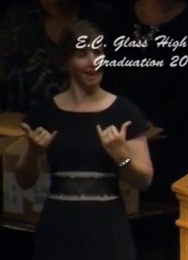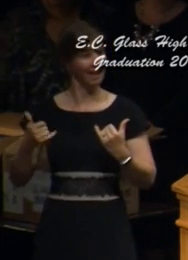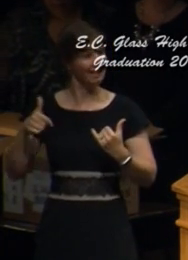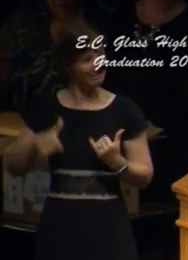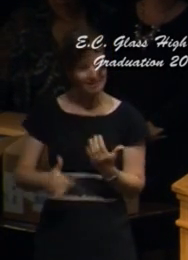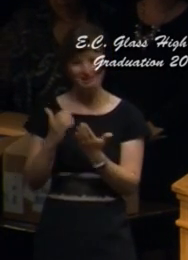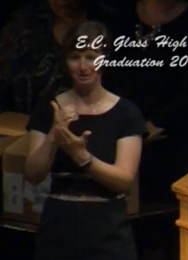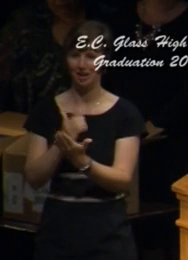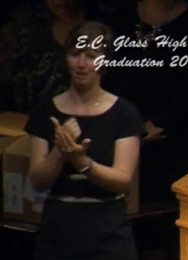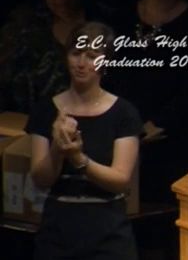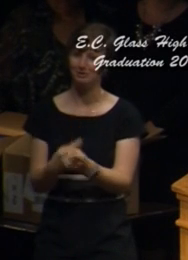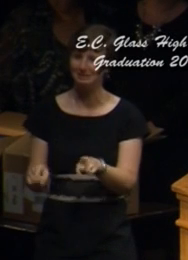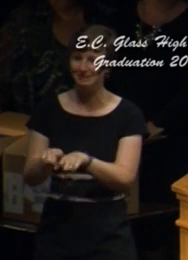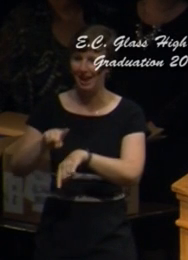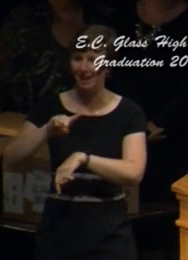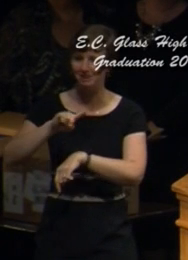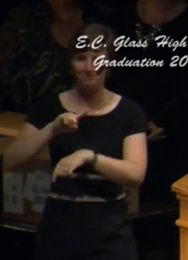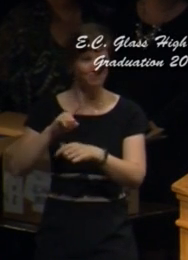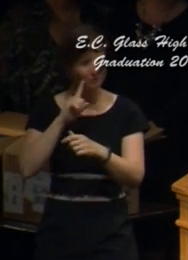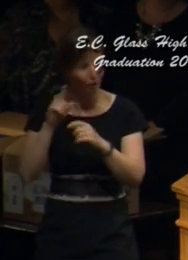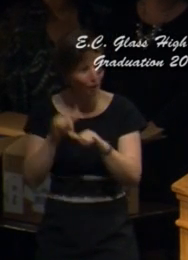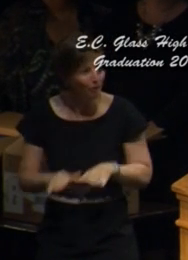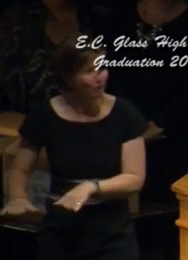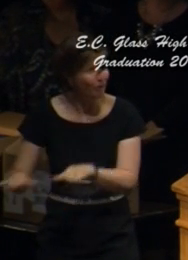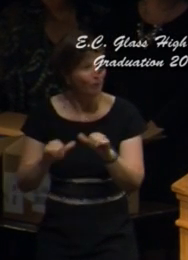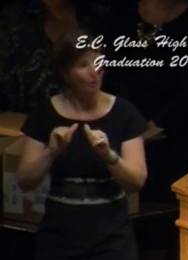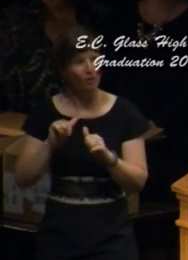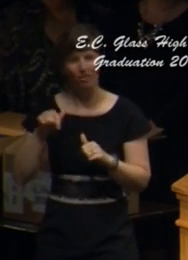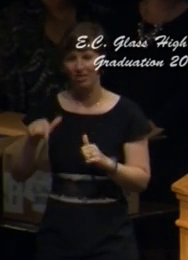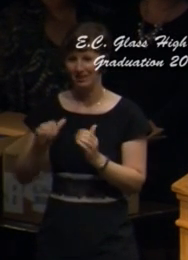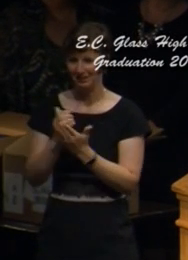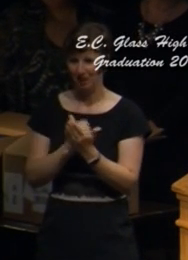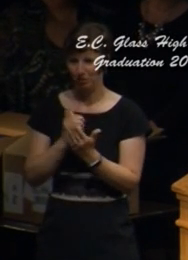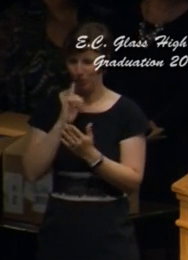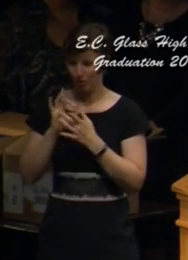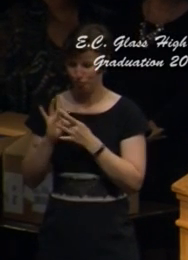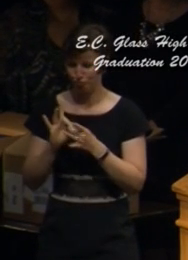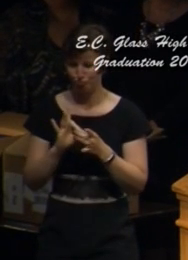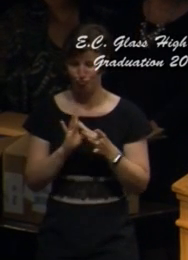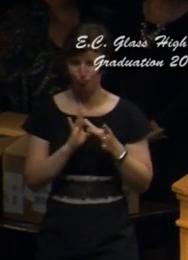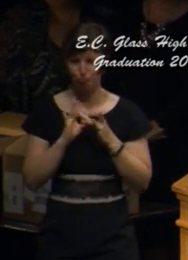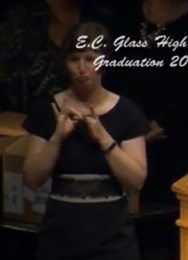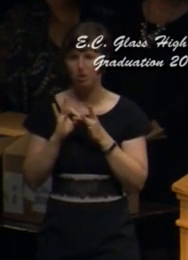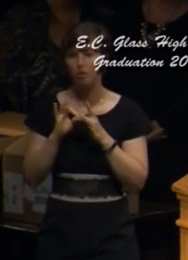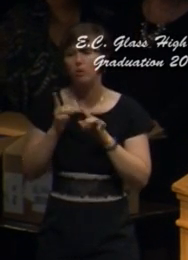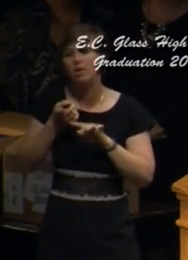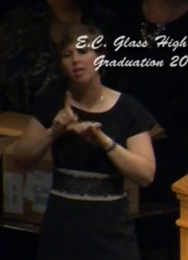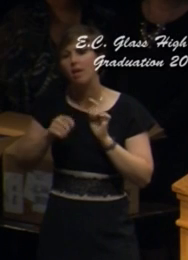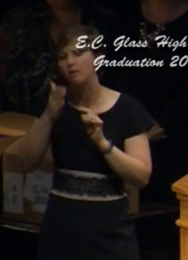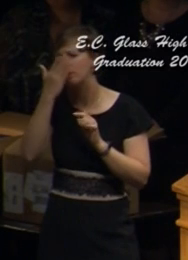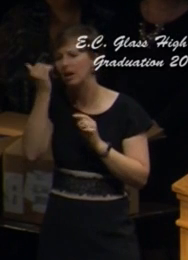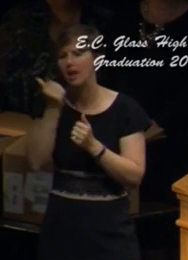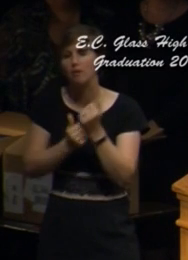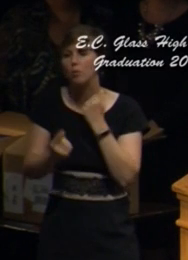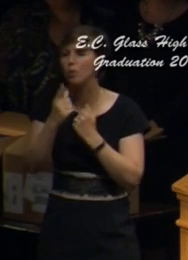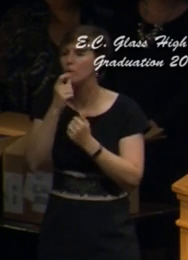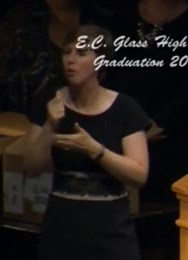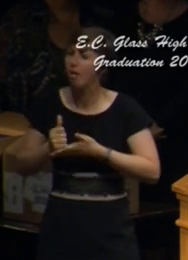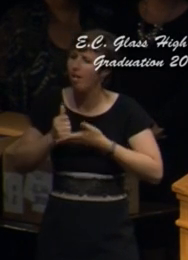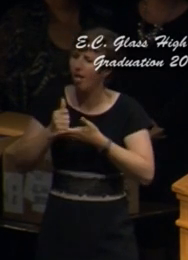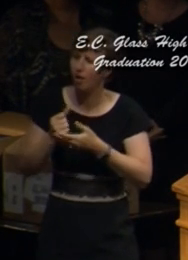We share a chapter that graduates us from this school, but we can't forget all those who have helped us make